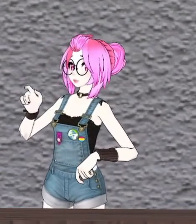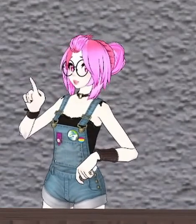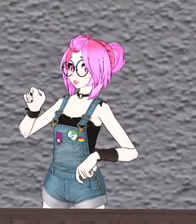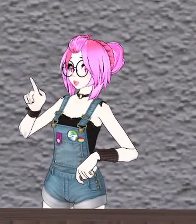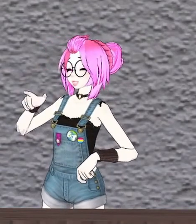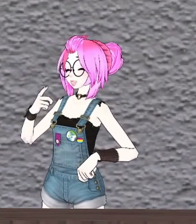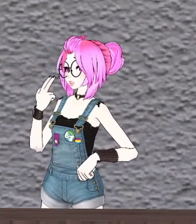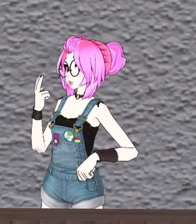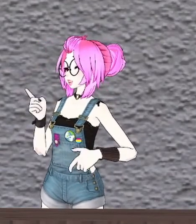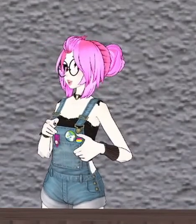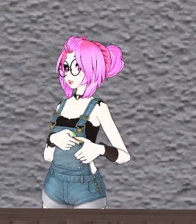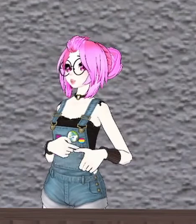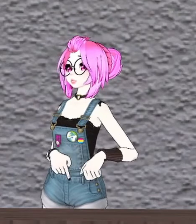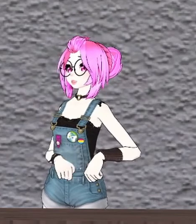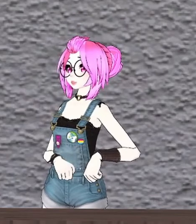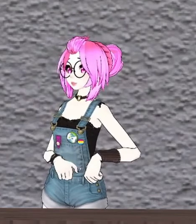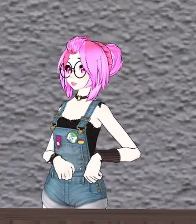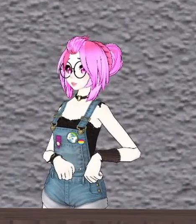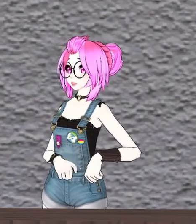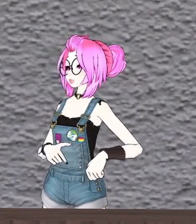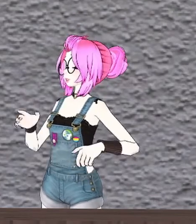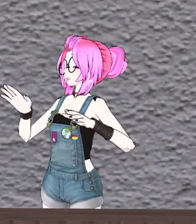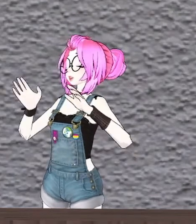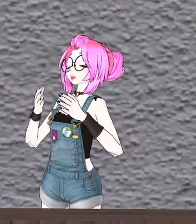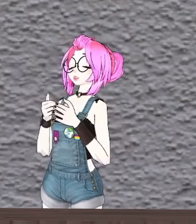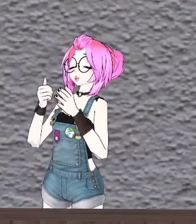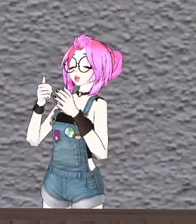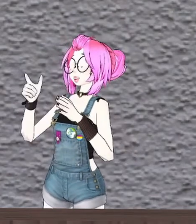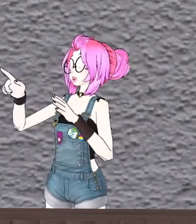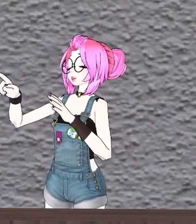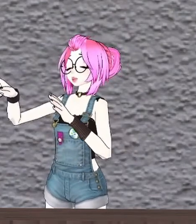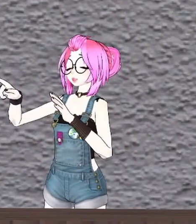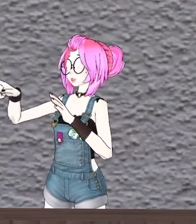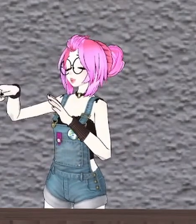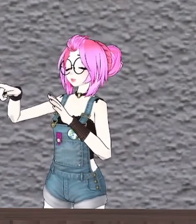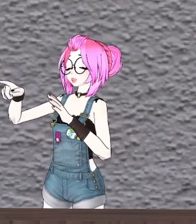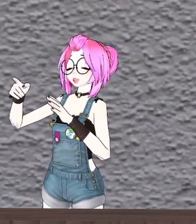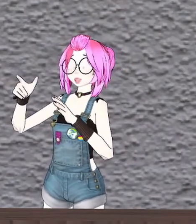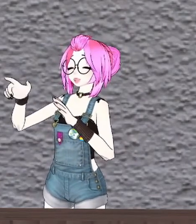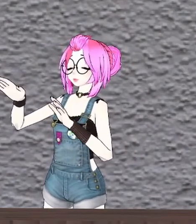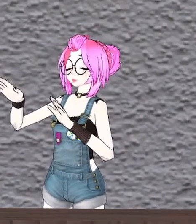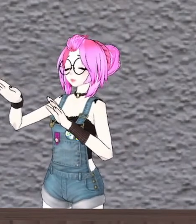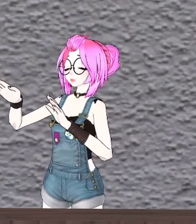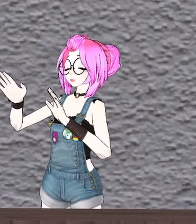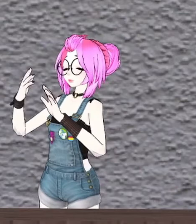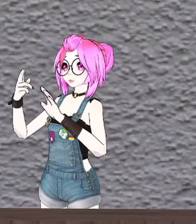Oh, you have a question, Cherry? I think I saw you first. And it will help me. Hold on, I'm gonna cut you off. Hold